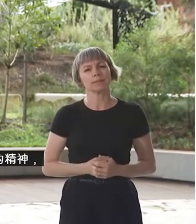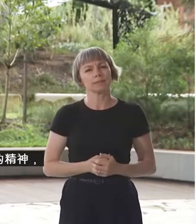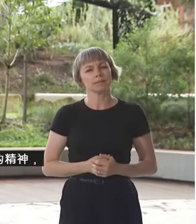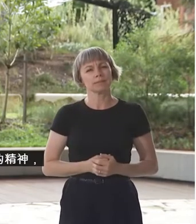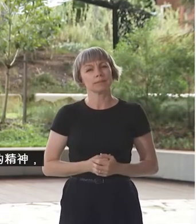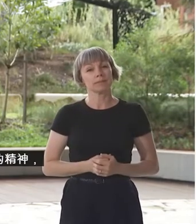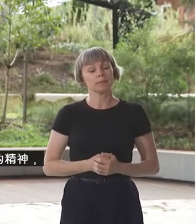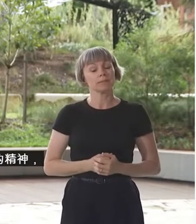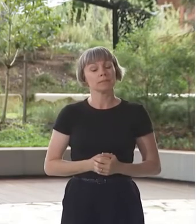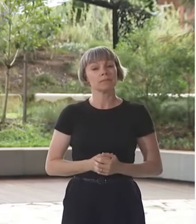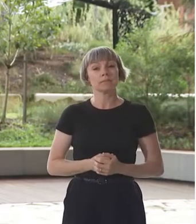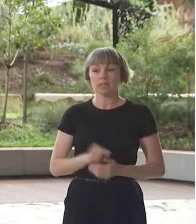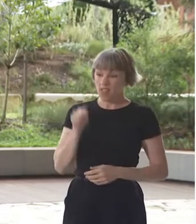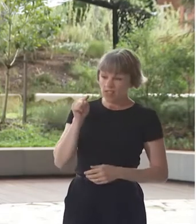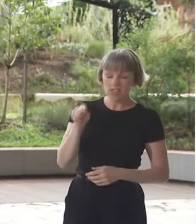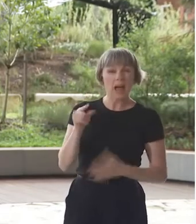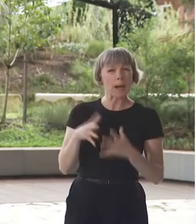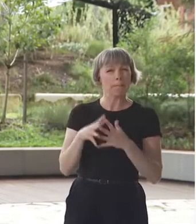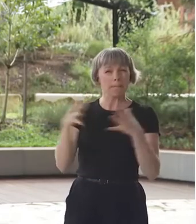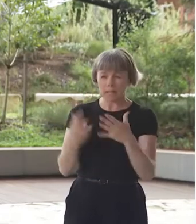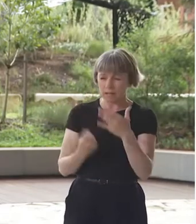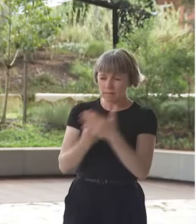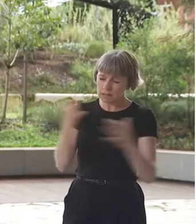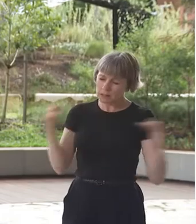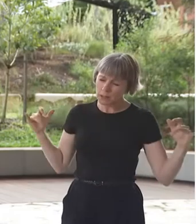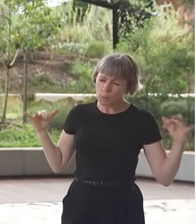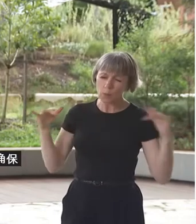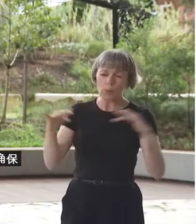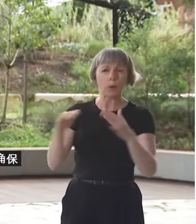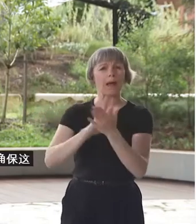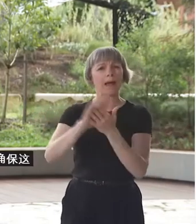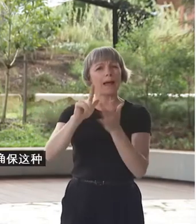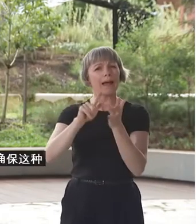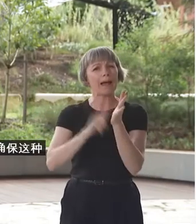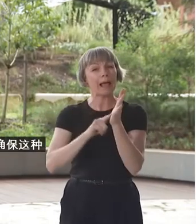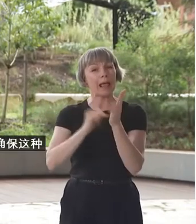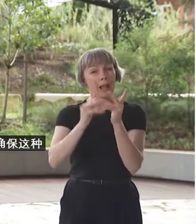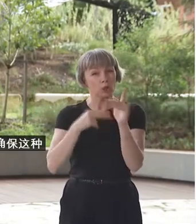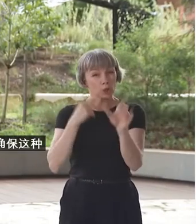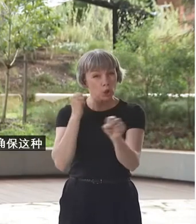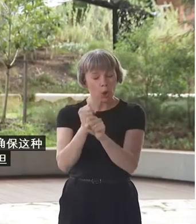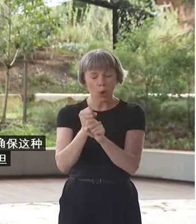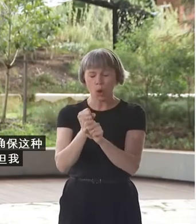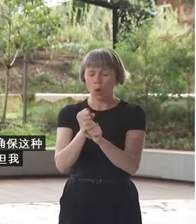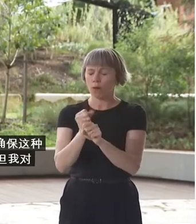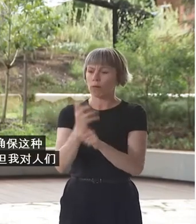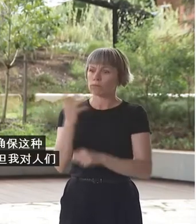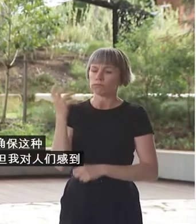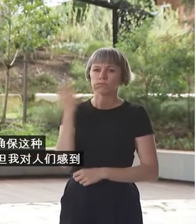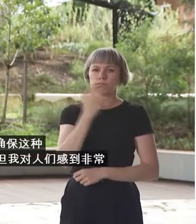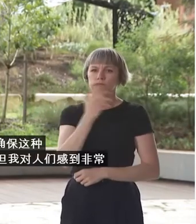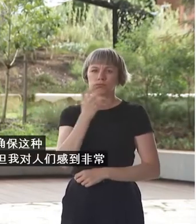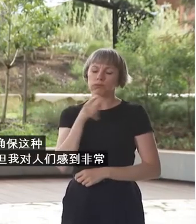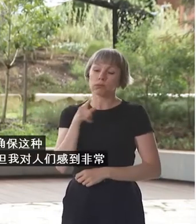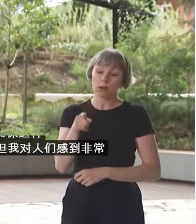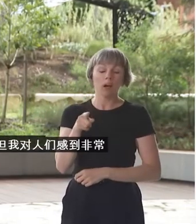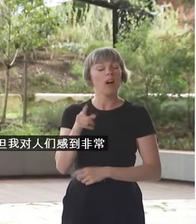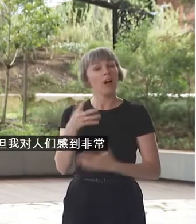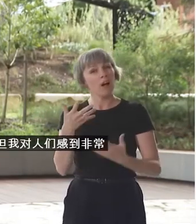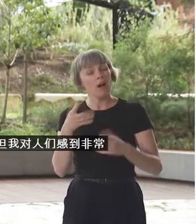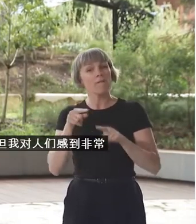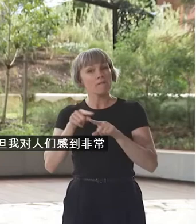spirit of the rules. Now, I understand that Hillsong are ensuring that that doesn't occur again, but I was